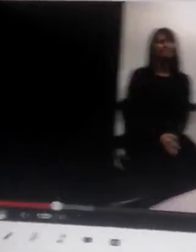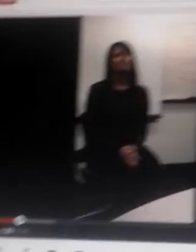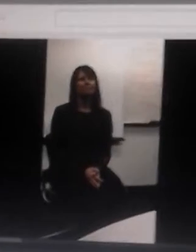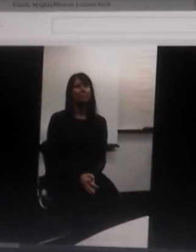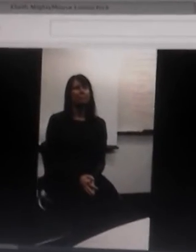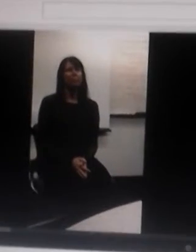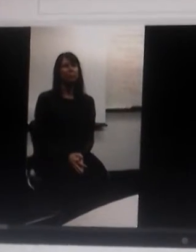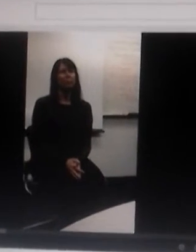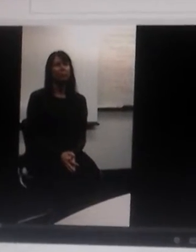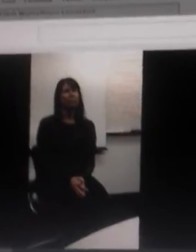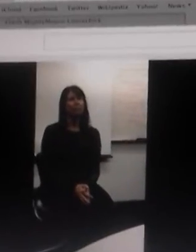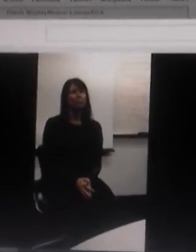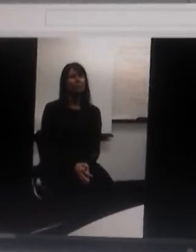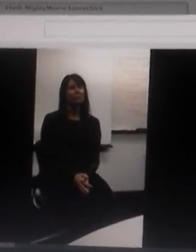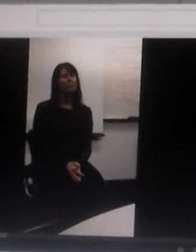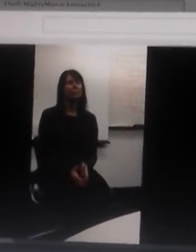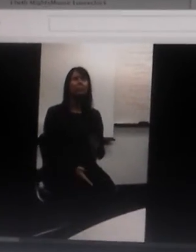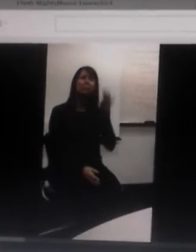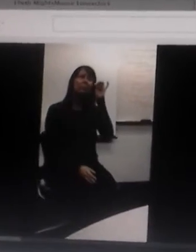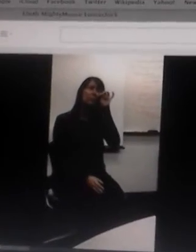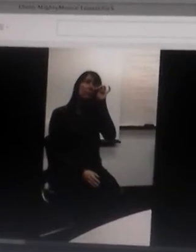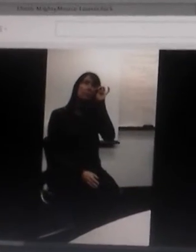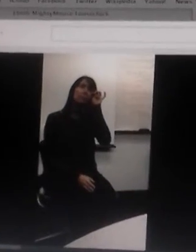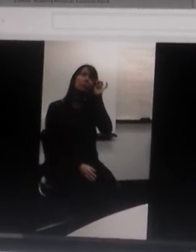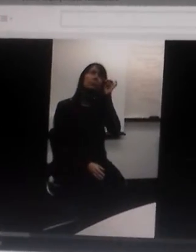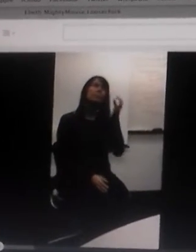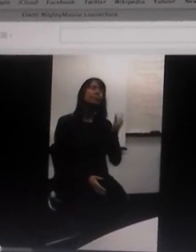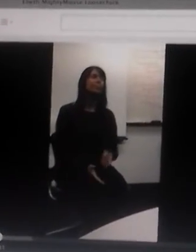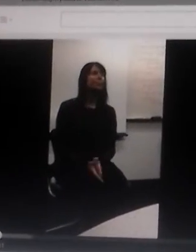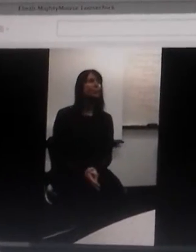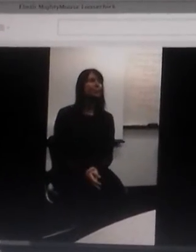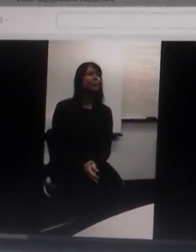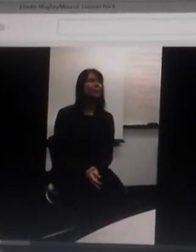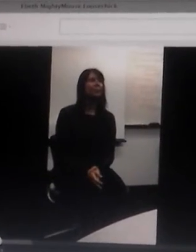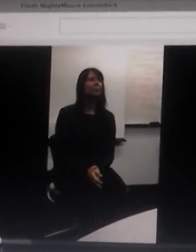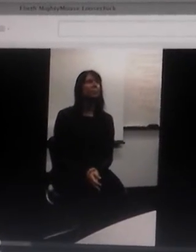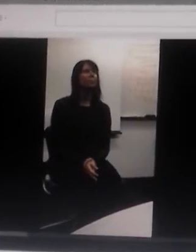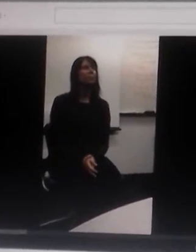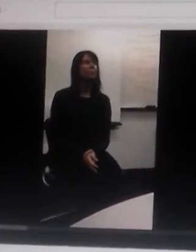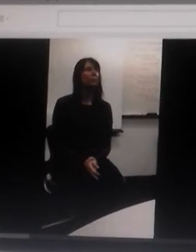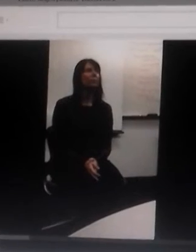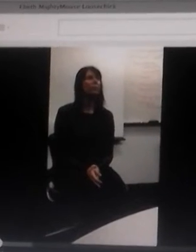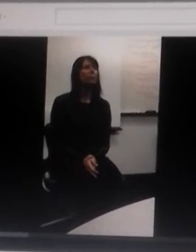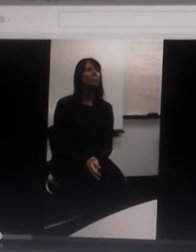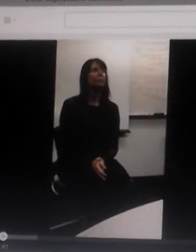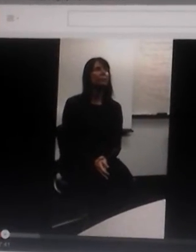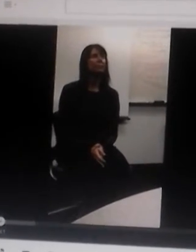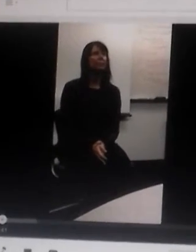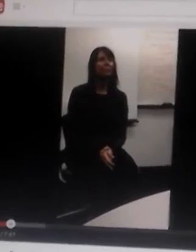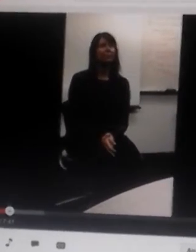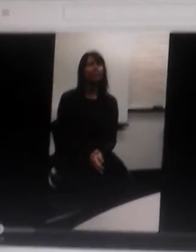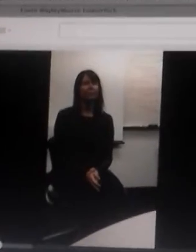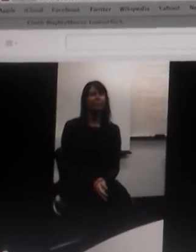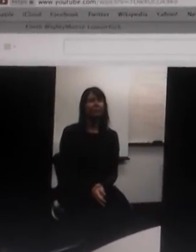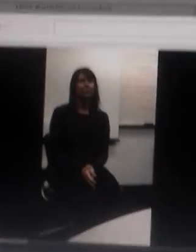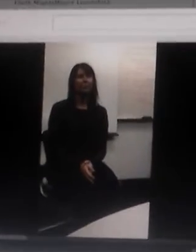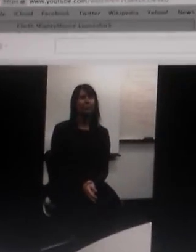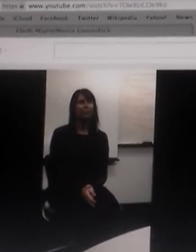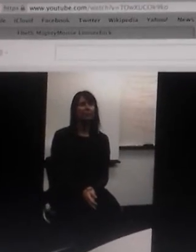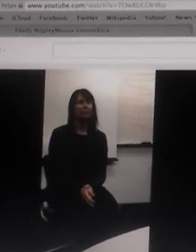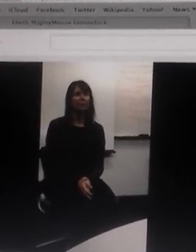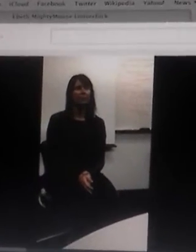My mom tried to tell me the story about Jack and Jill and all the characteristics, and she wanted to act it out, to do